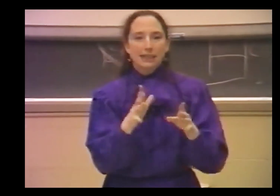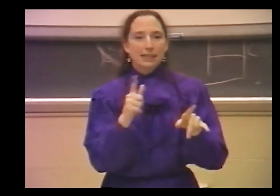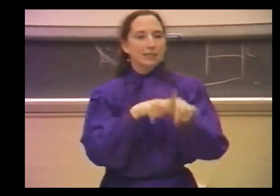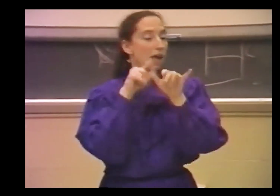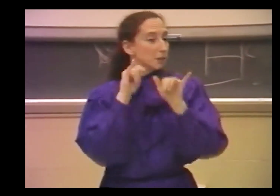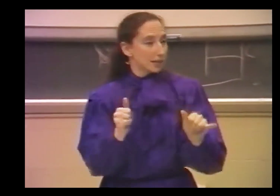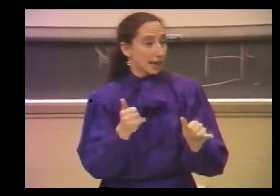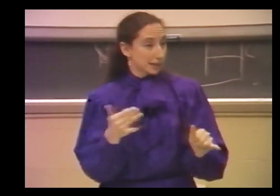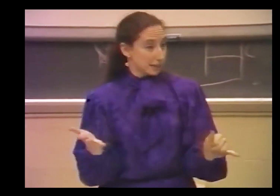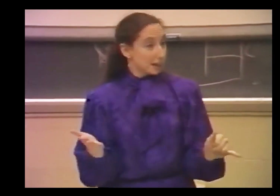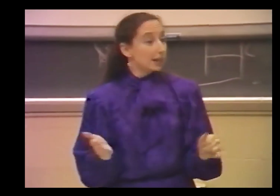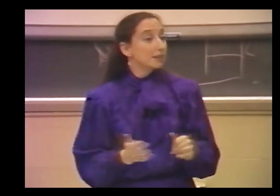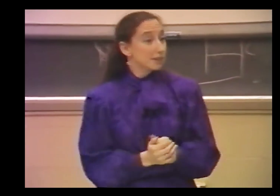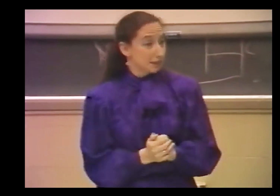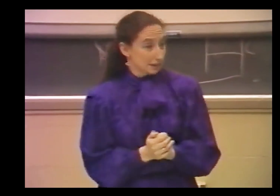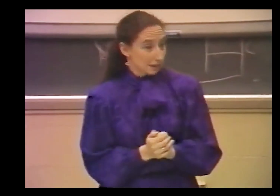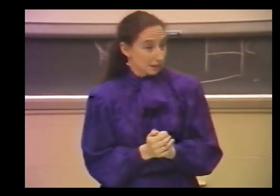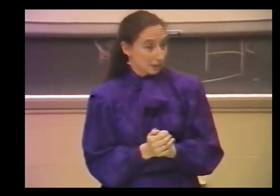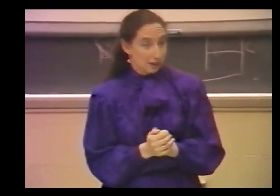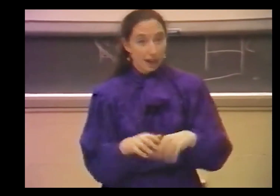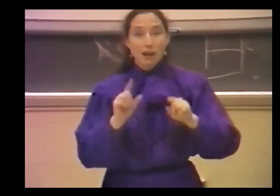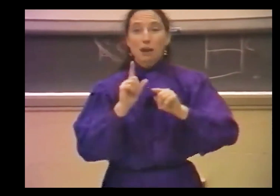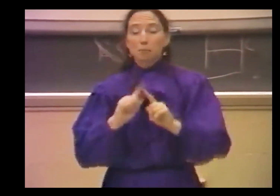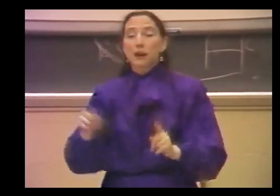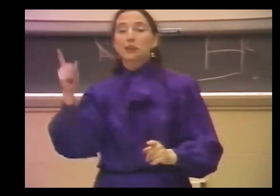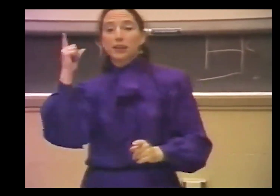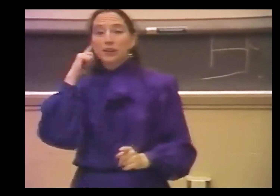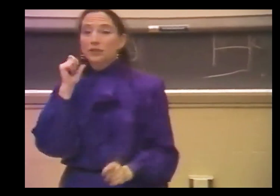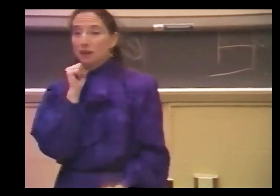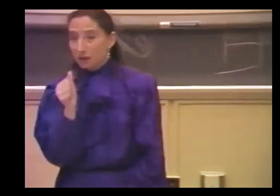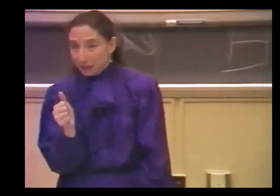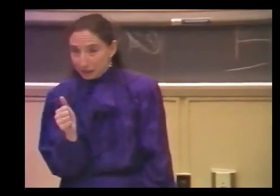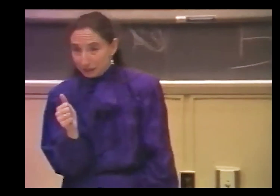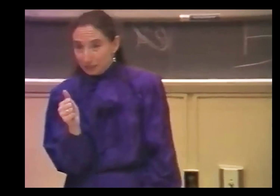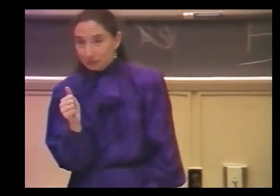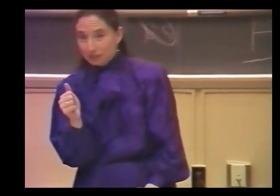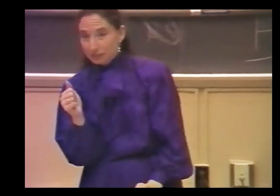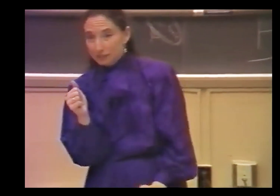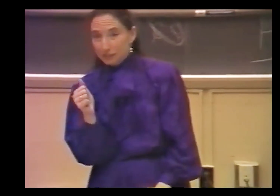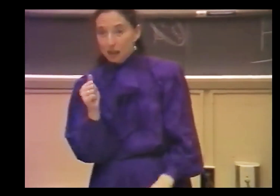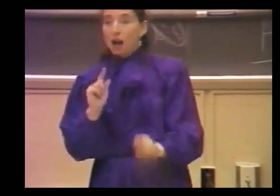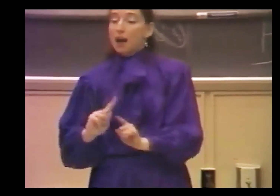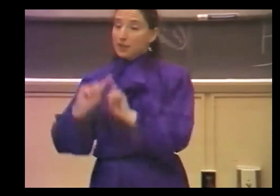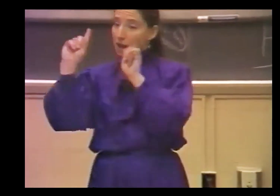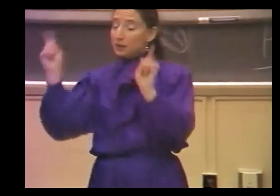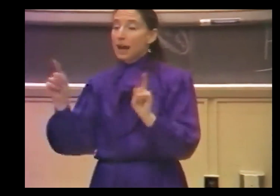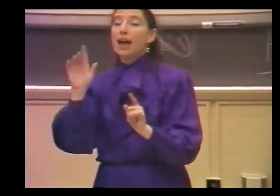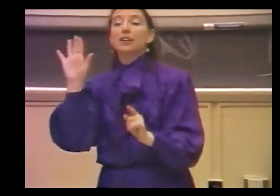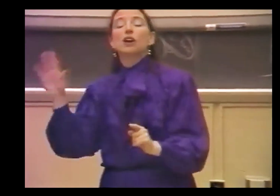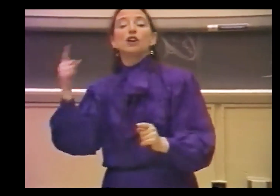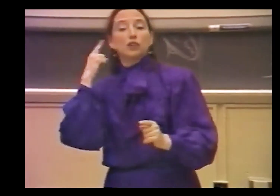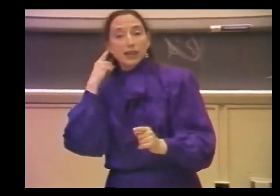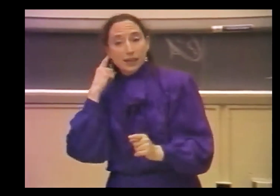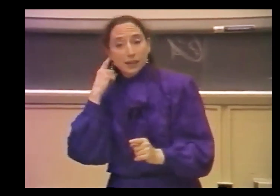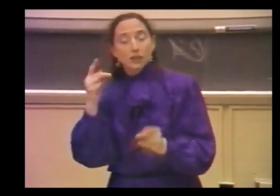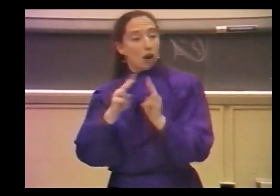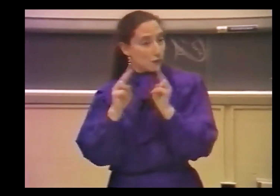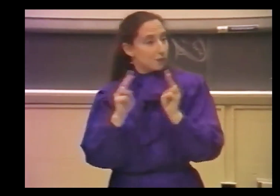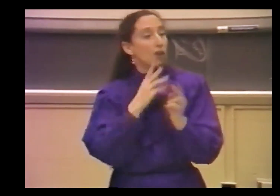many simultaneous things, okay? But your ears aren't. On the other hand, your ears are very,